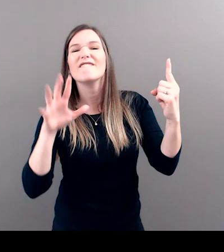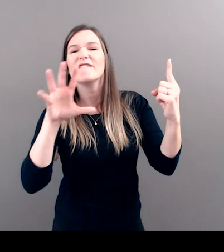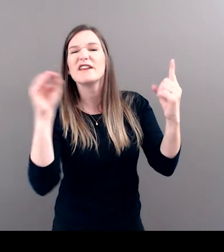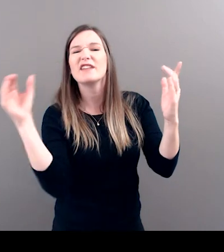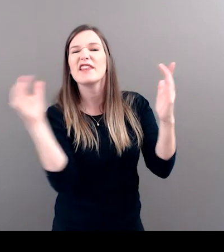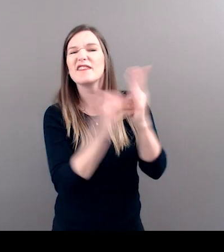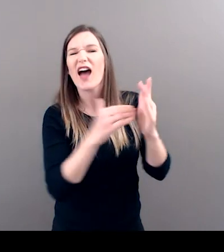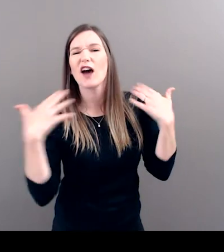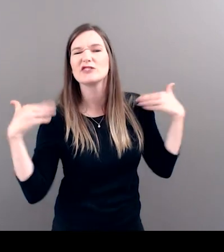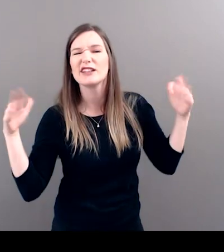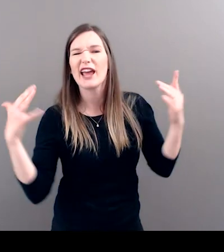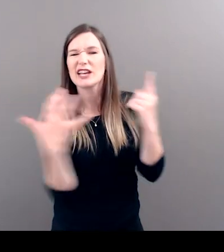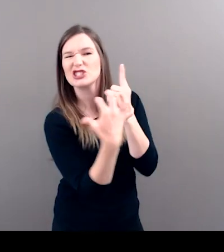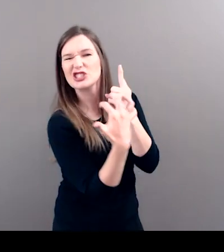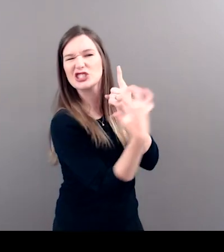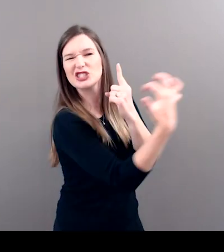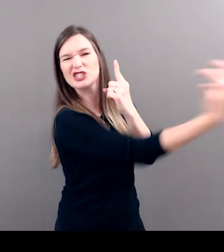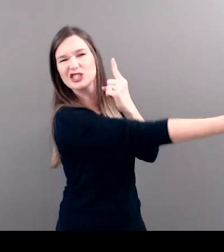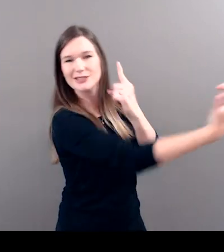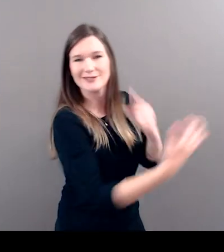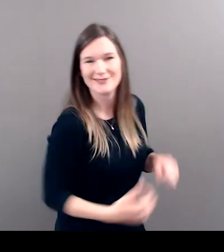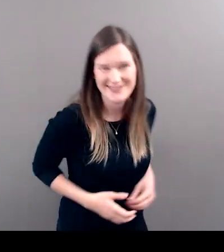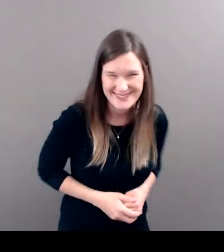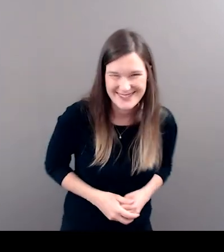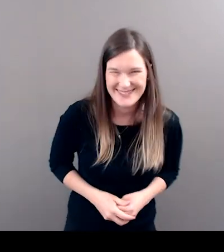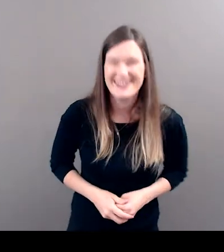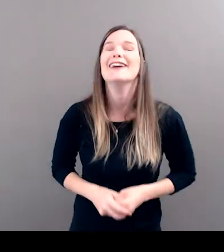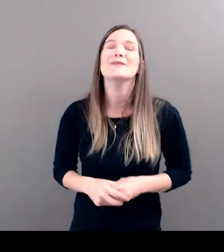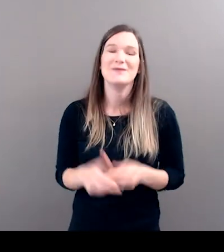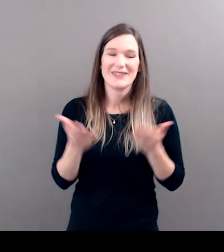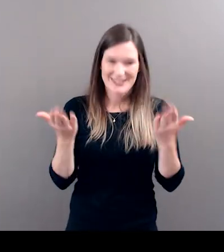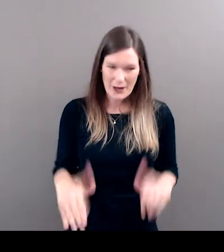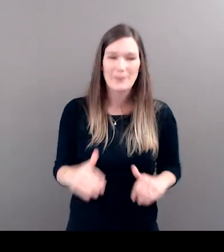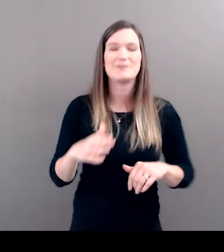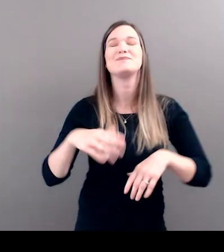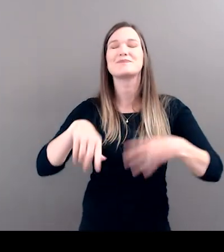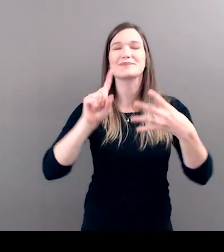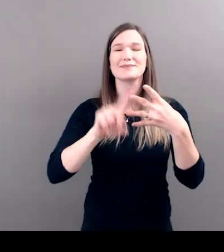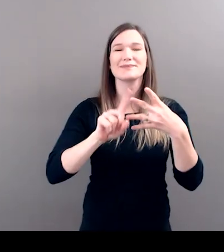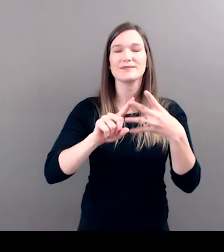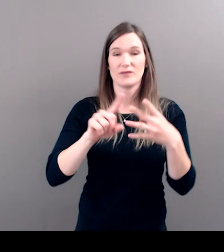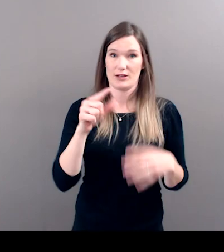two, giant killers know when to step up or